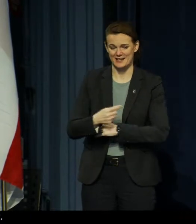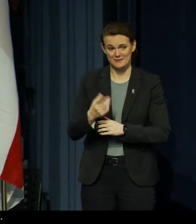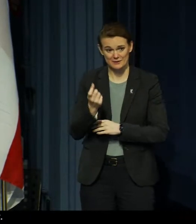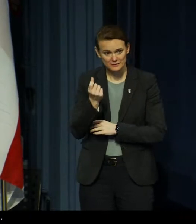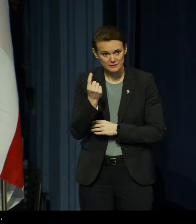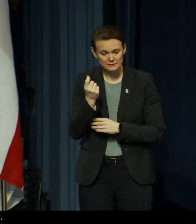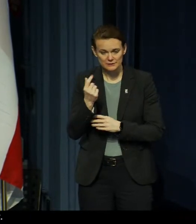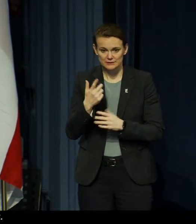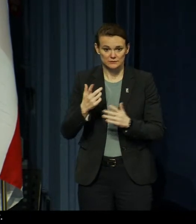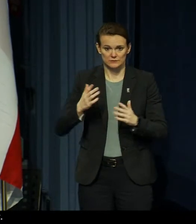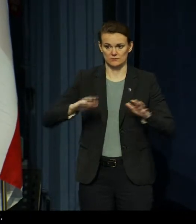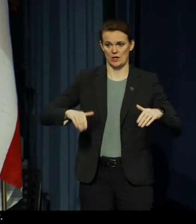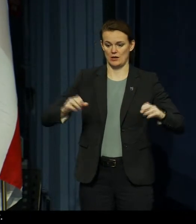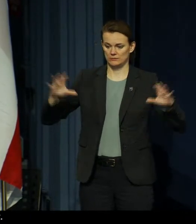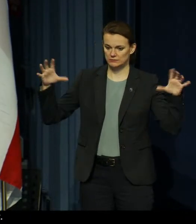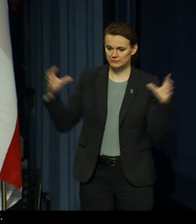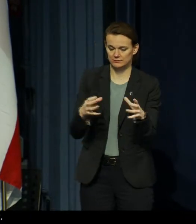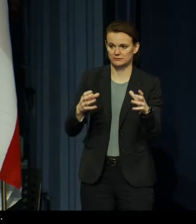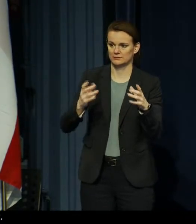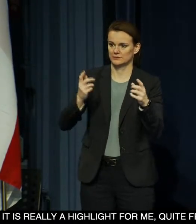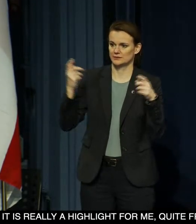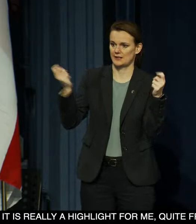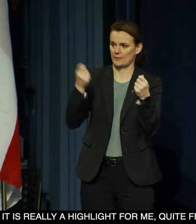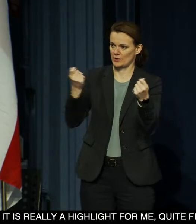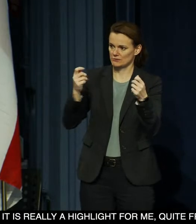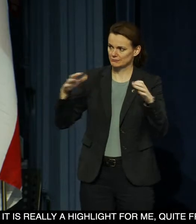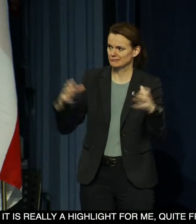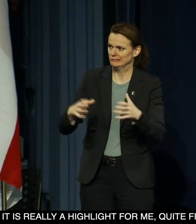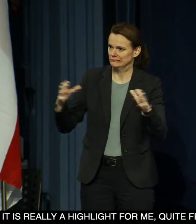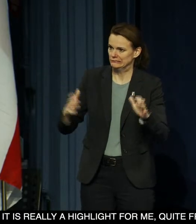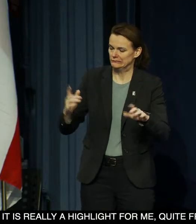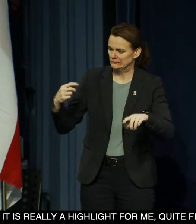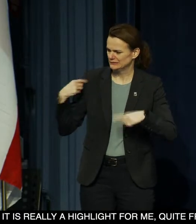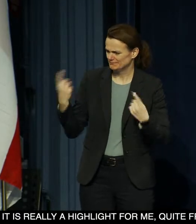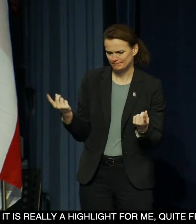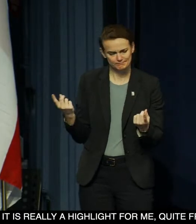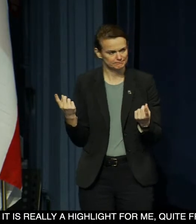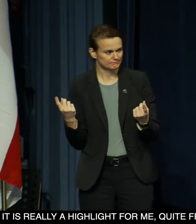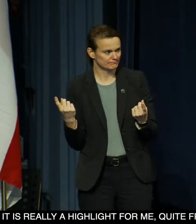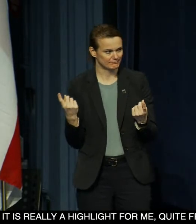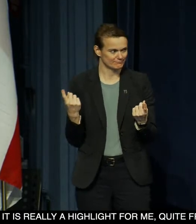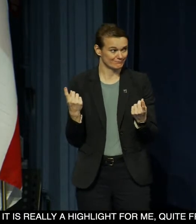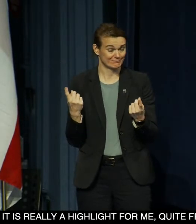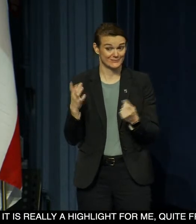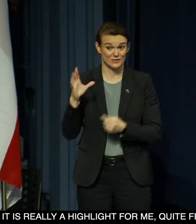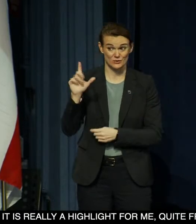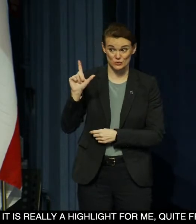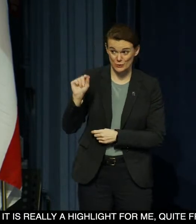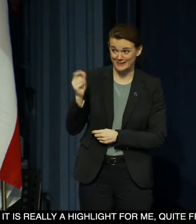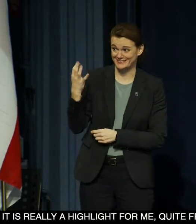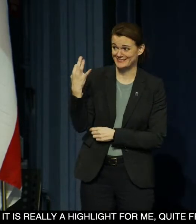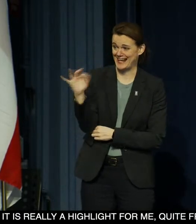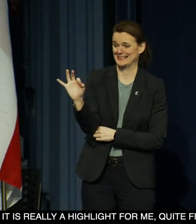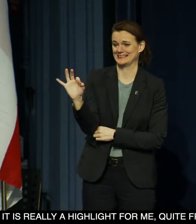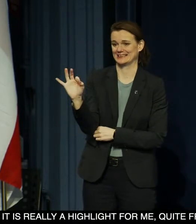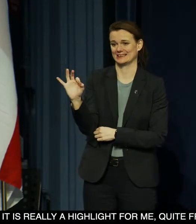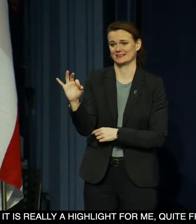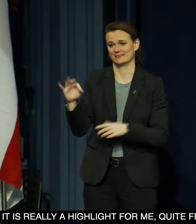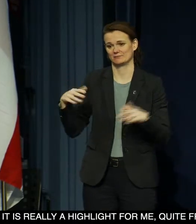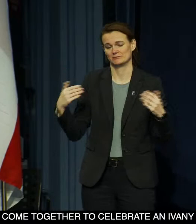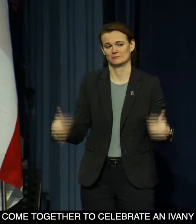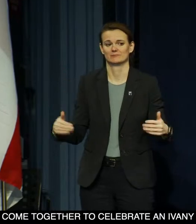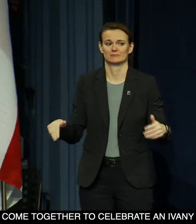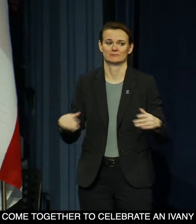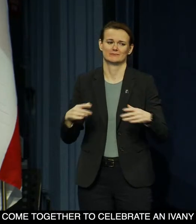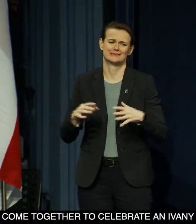not come together to celebrate an Ivany campus graduation since 2019. So this is an extra